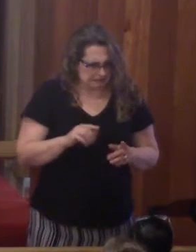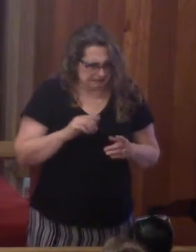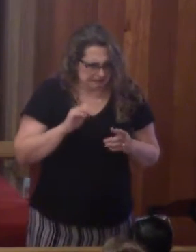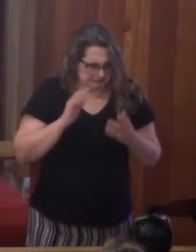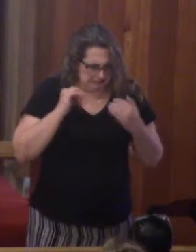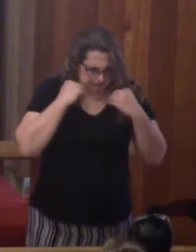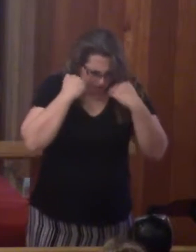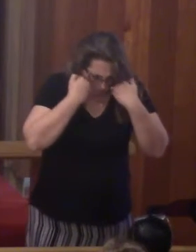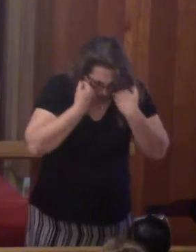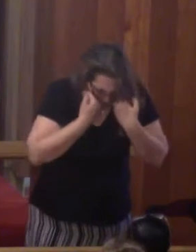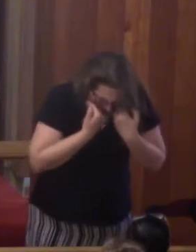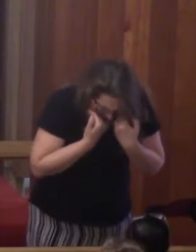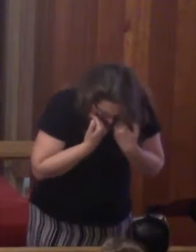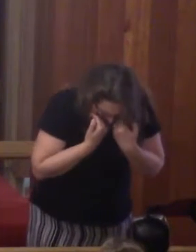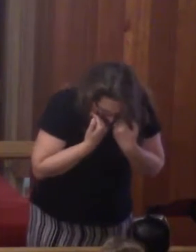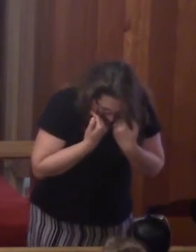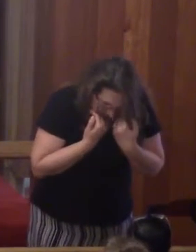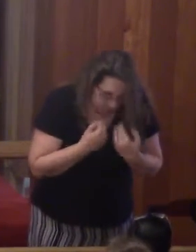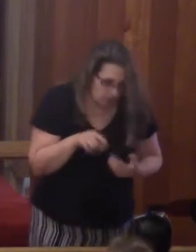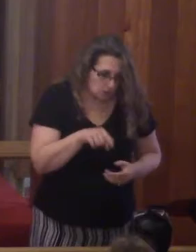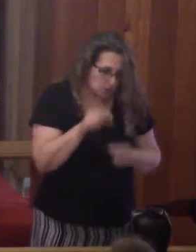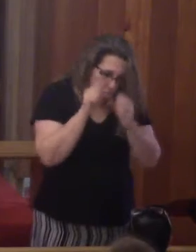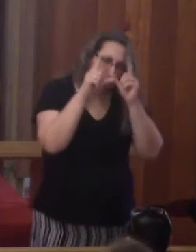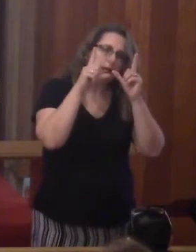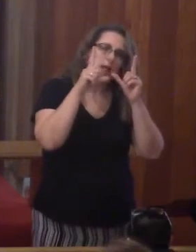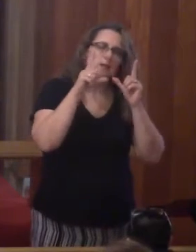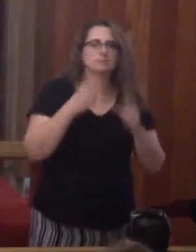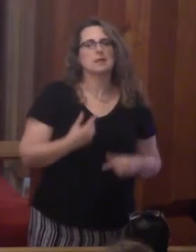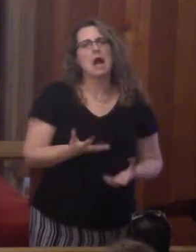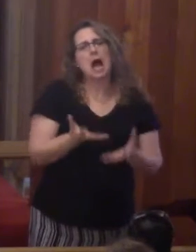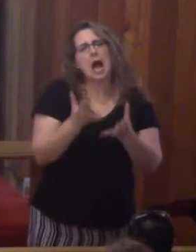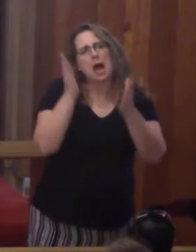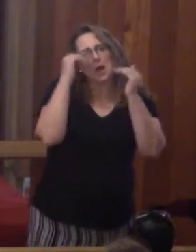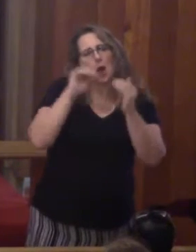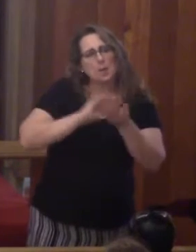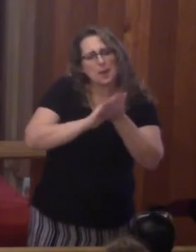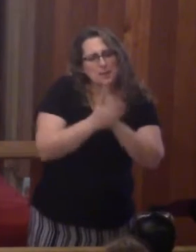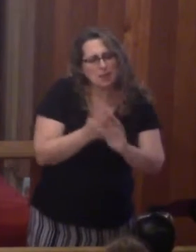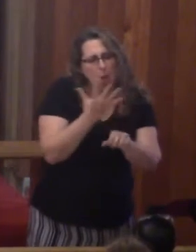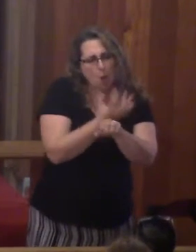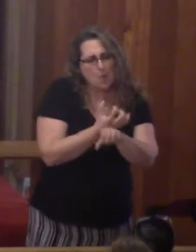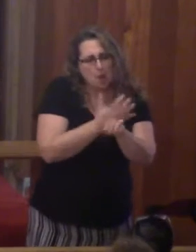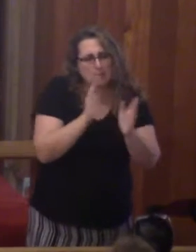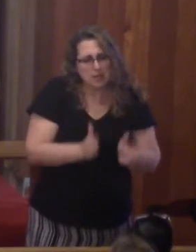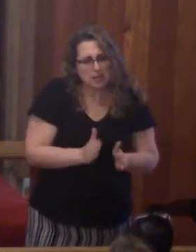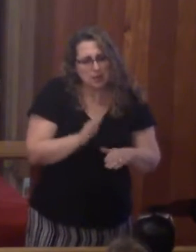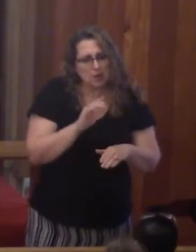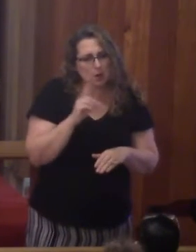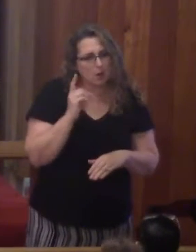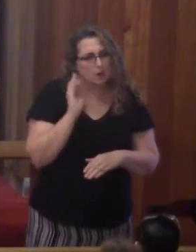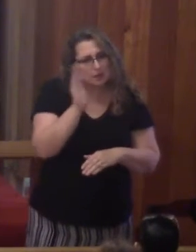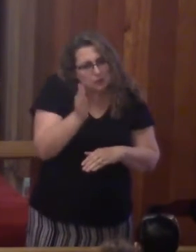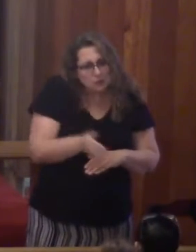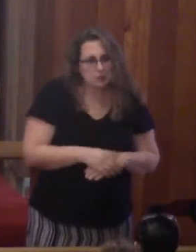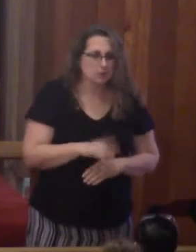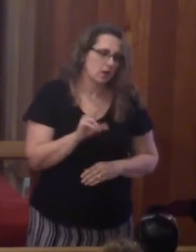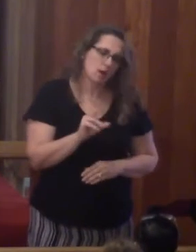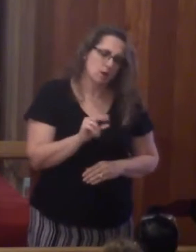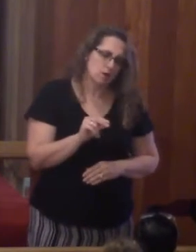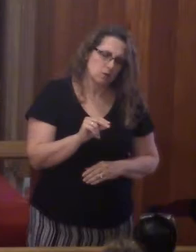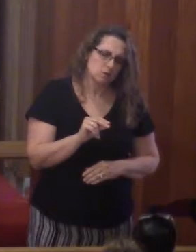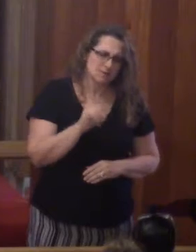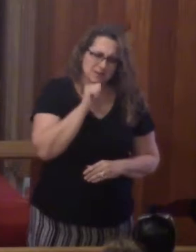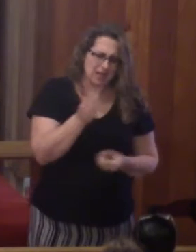humiliating. No one wakes up in the morning as a 9-year-old girl and goes, man, I hope I can become a beggar one day on 1960. It